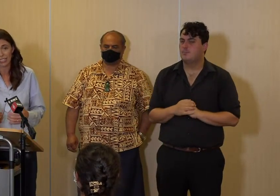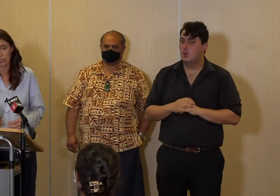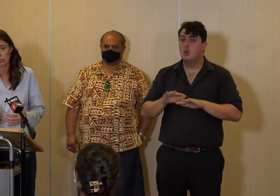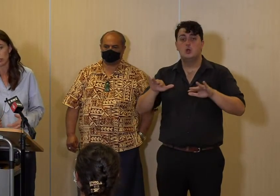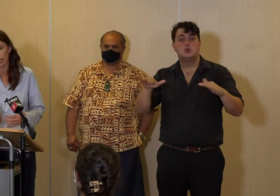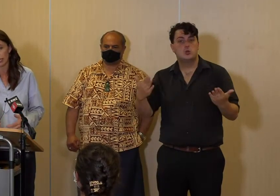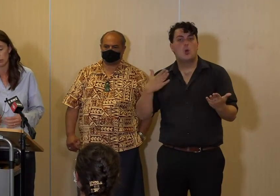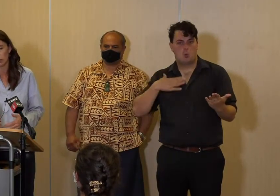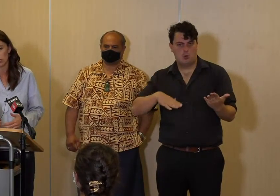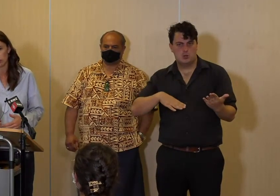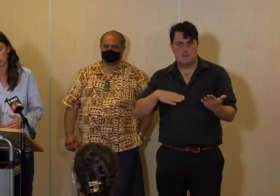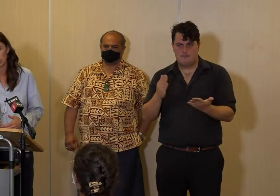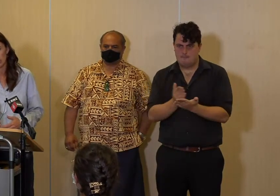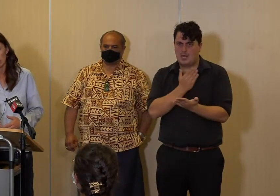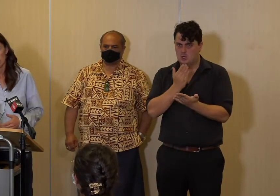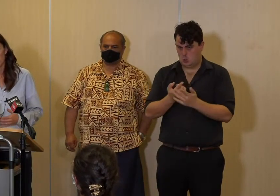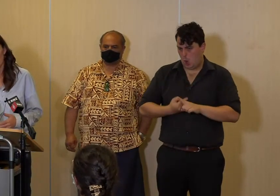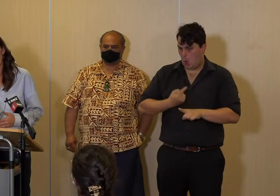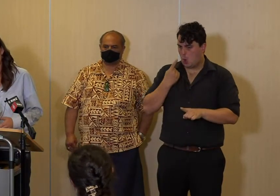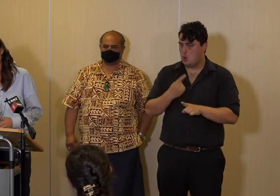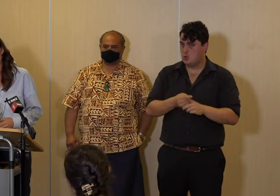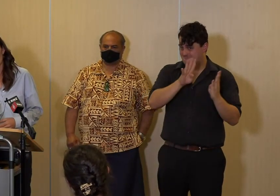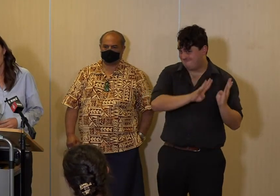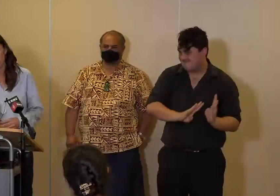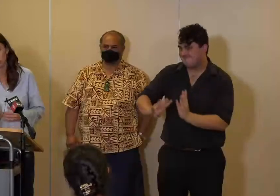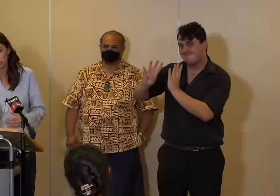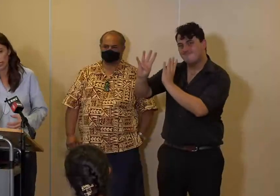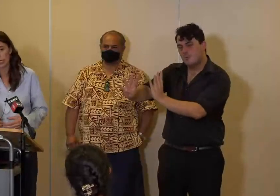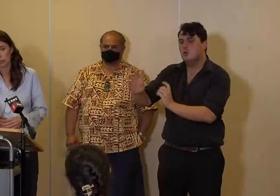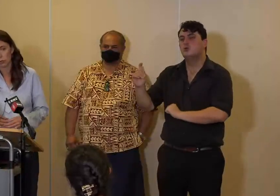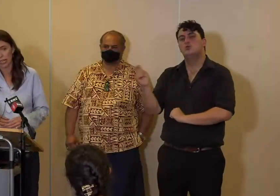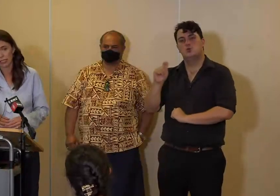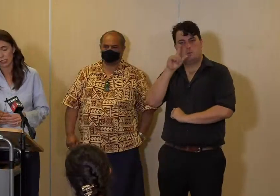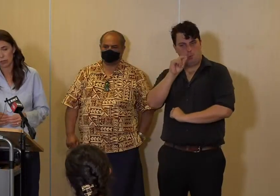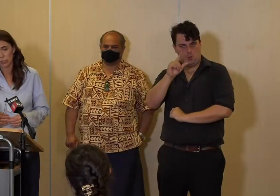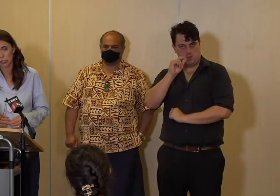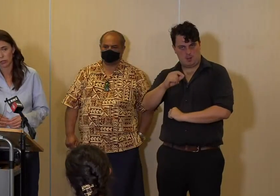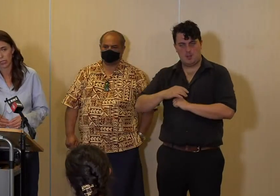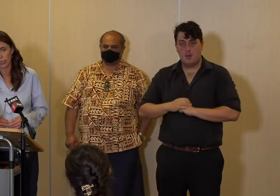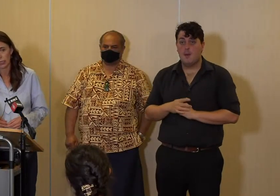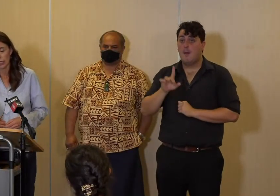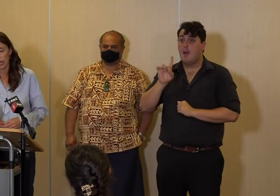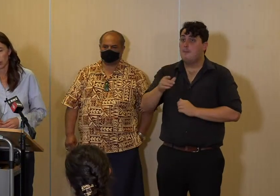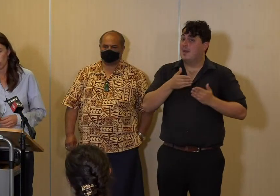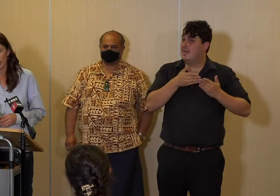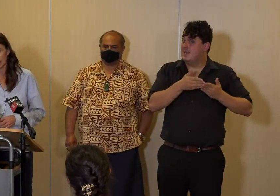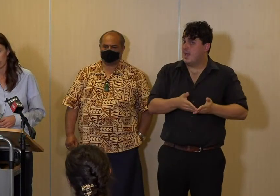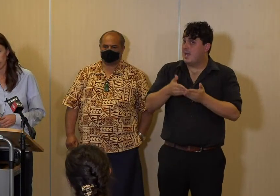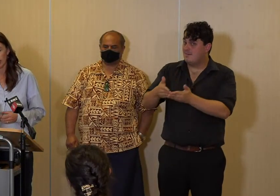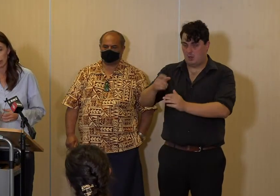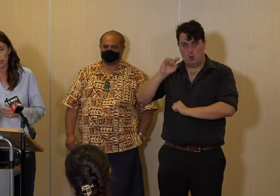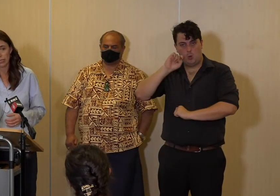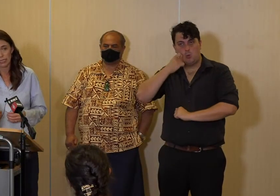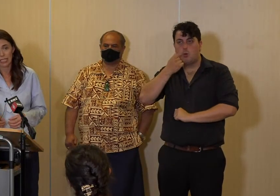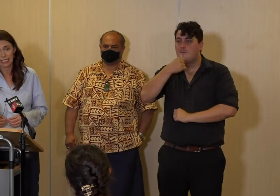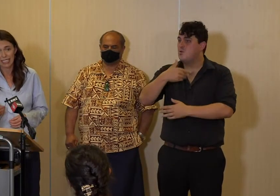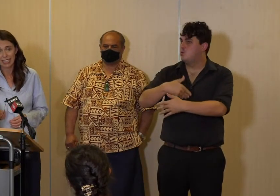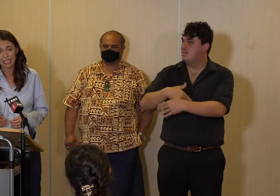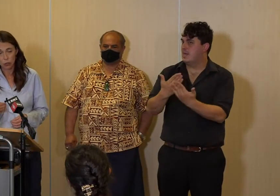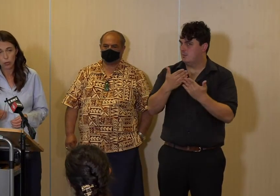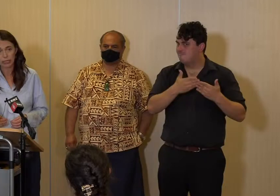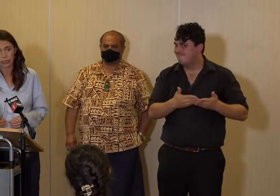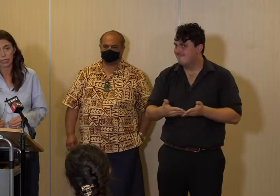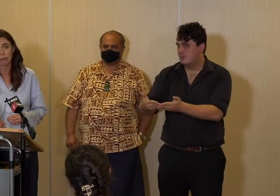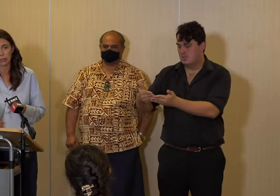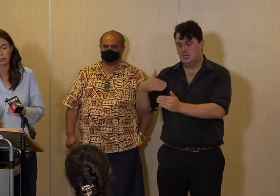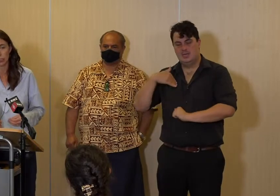ground as soon as possible. But for our Navy vessels, it will take several days to reach Tonga. We need to finally balance the need to get